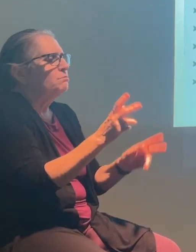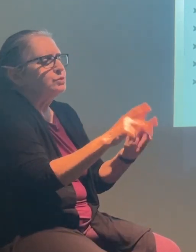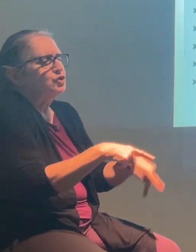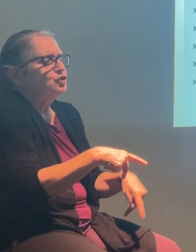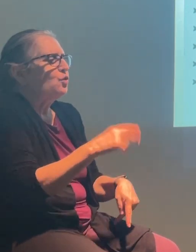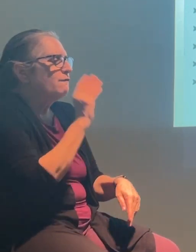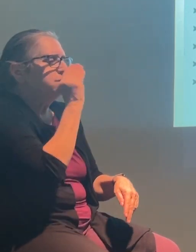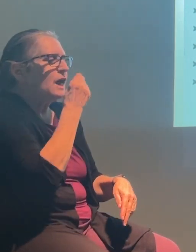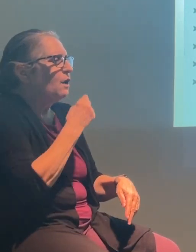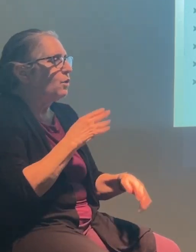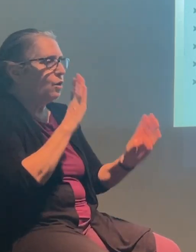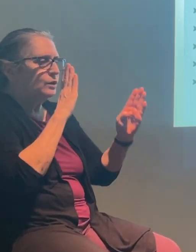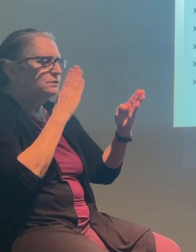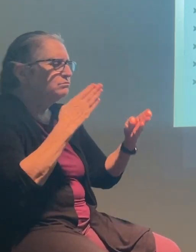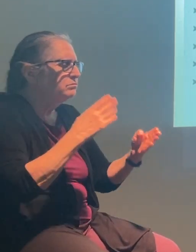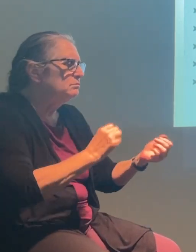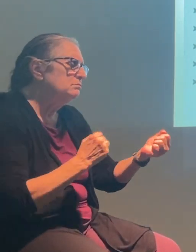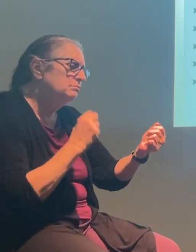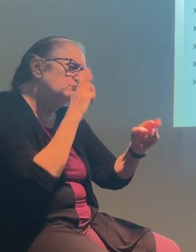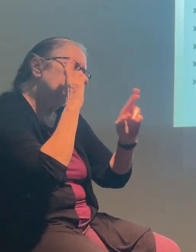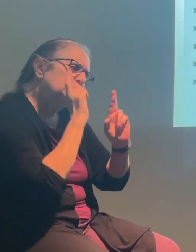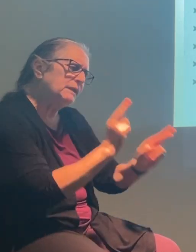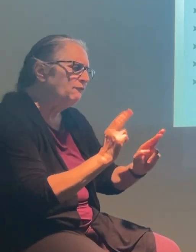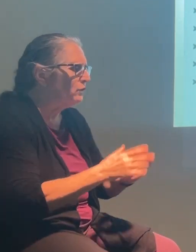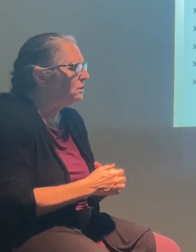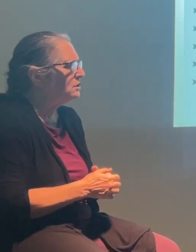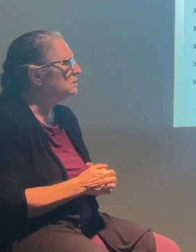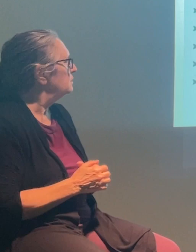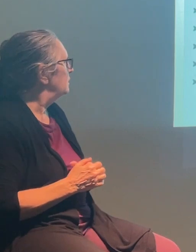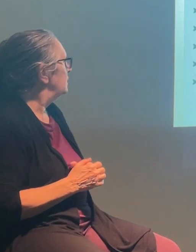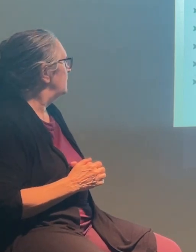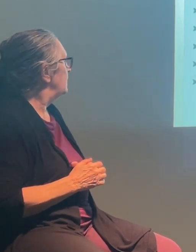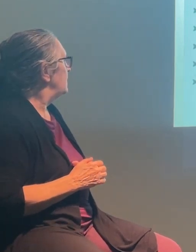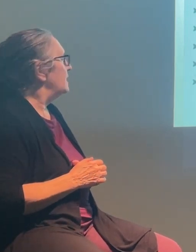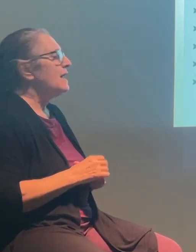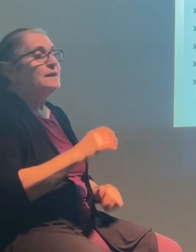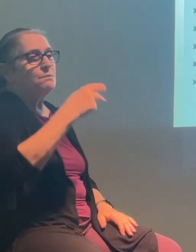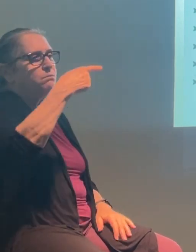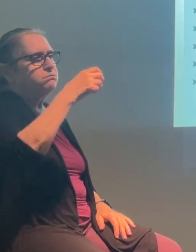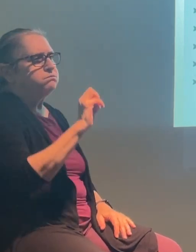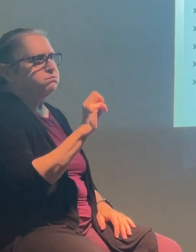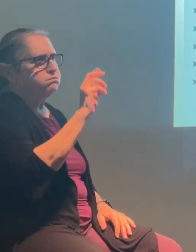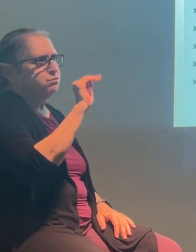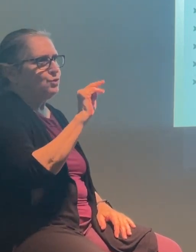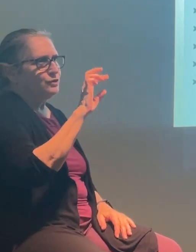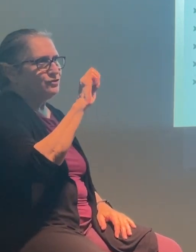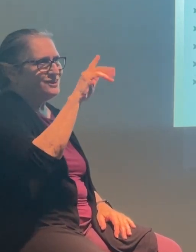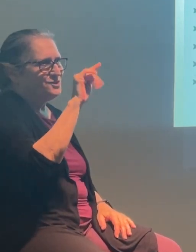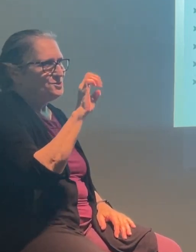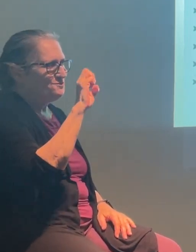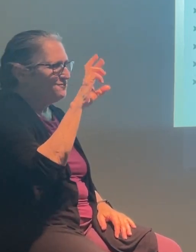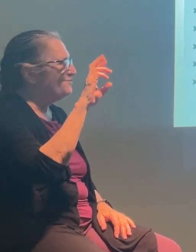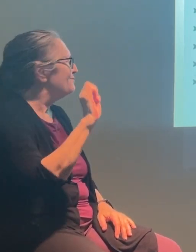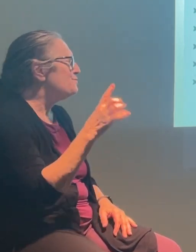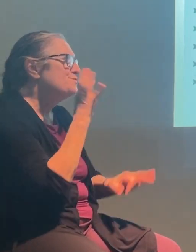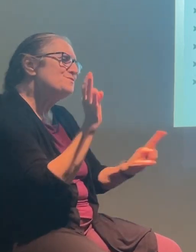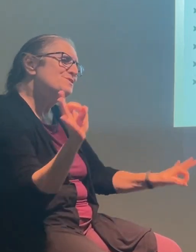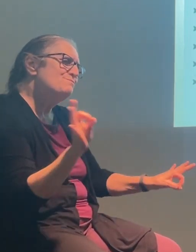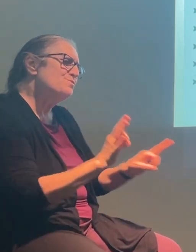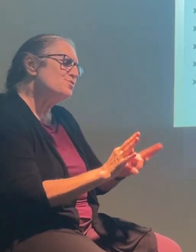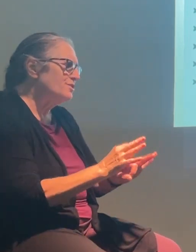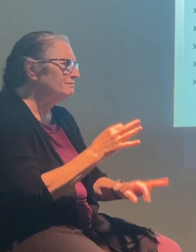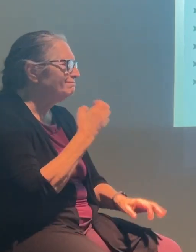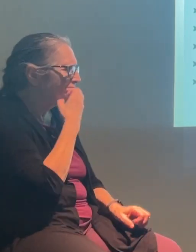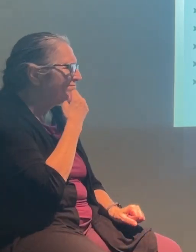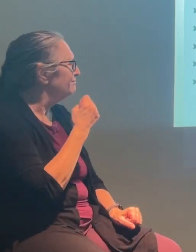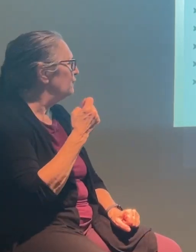always something quite attractive about it. Portraiture is extremely important for him. Paid the bills for a very long time, back and